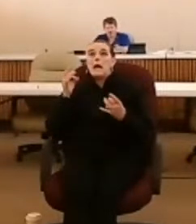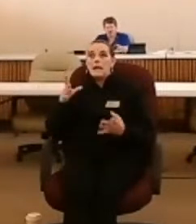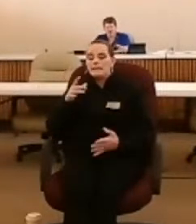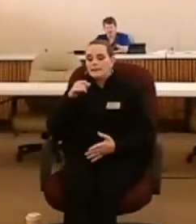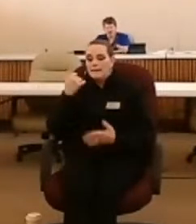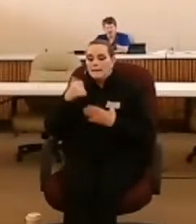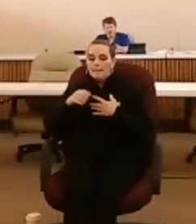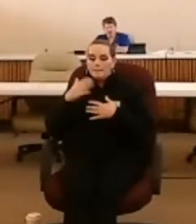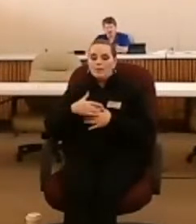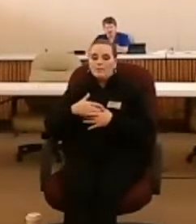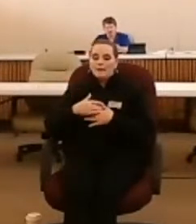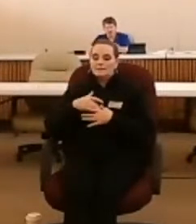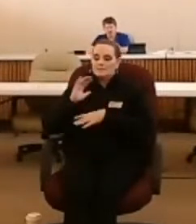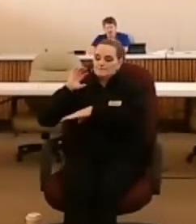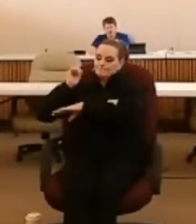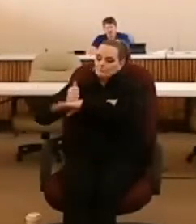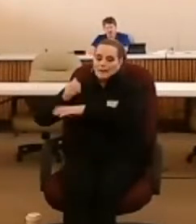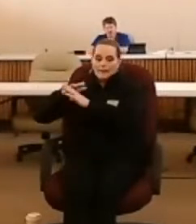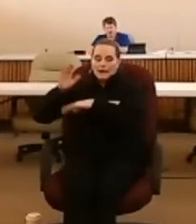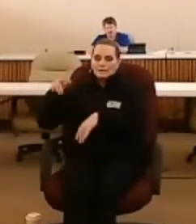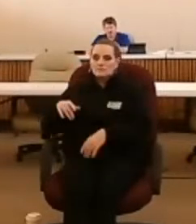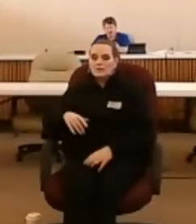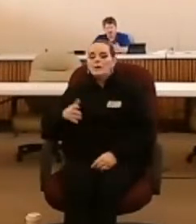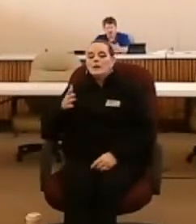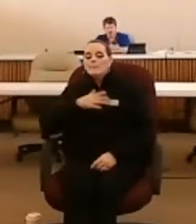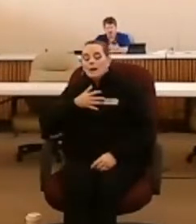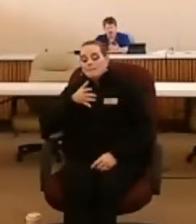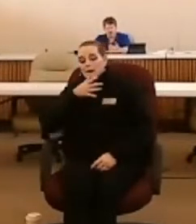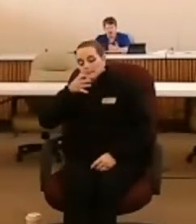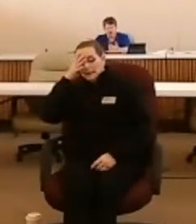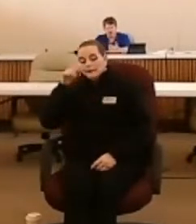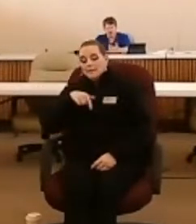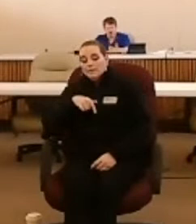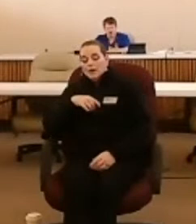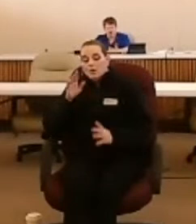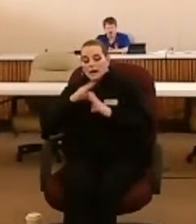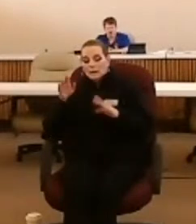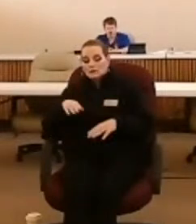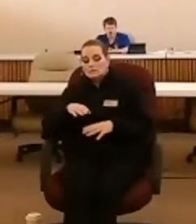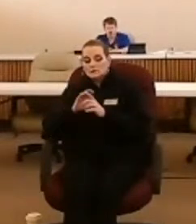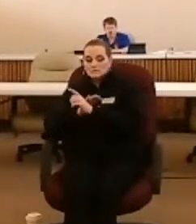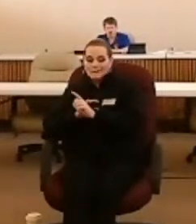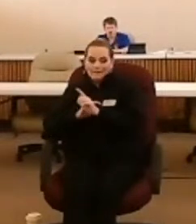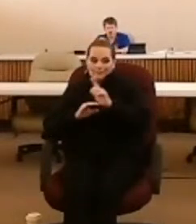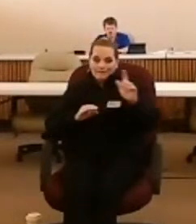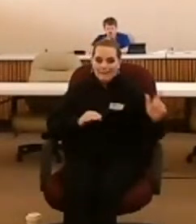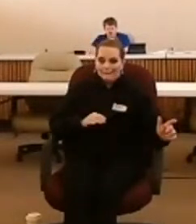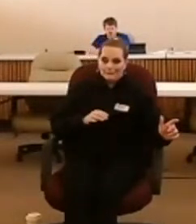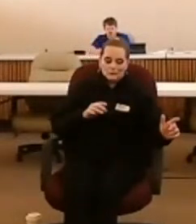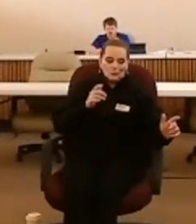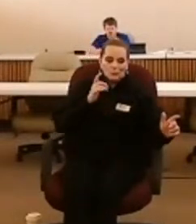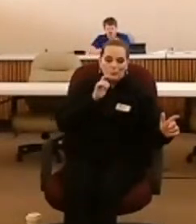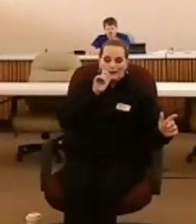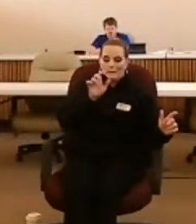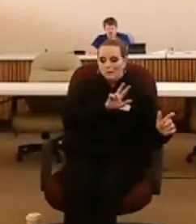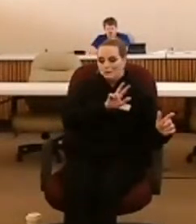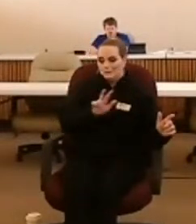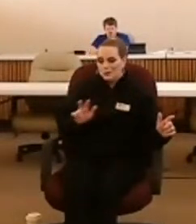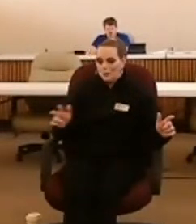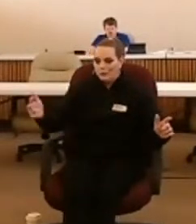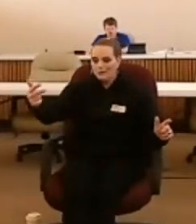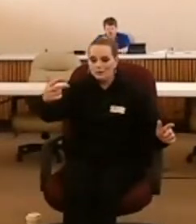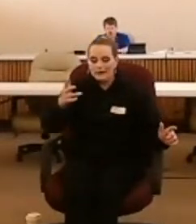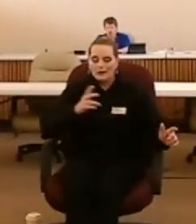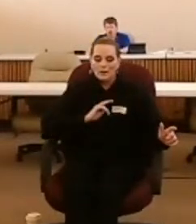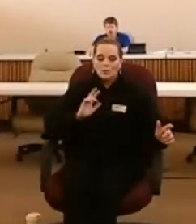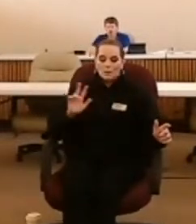But most people, now my parents' home is to the left in the cul-de-sac, so we don't go all the way around the right way that we're supposed to drive. Yep. We